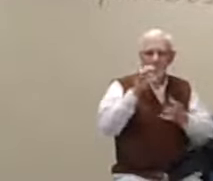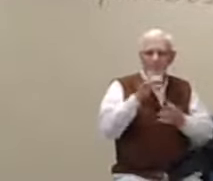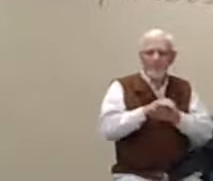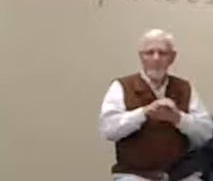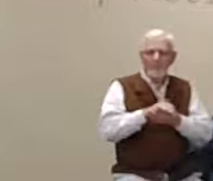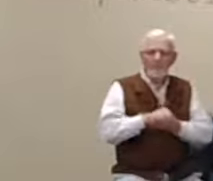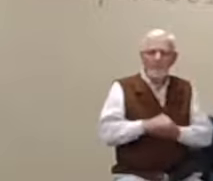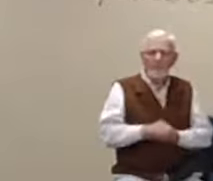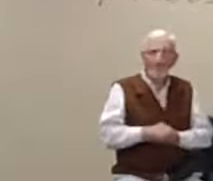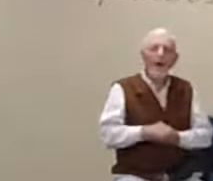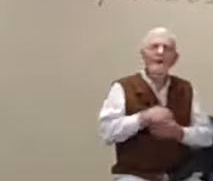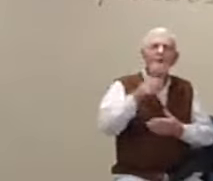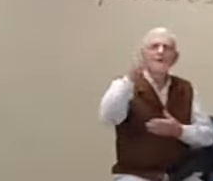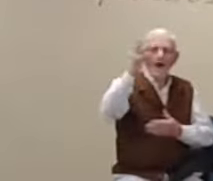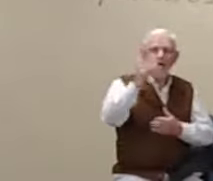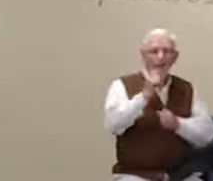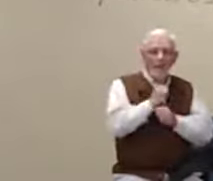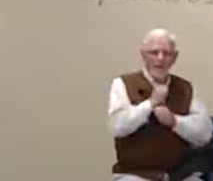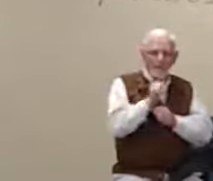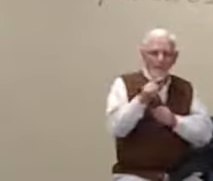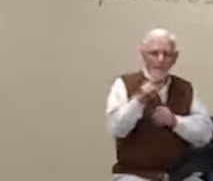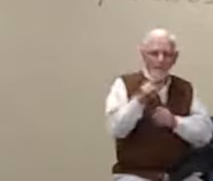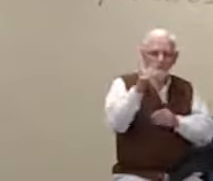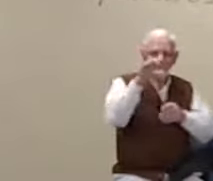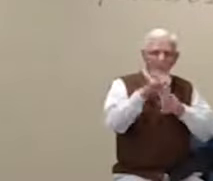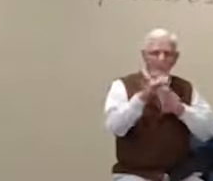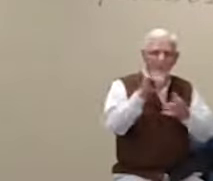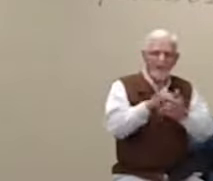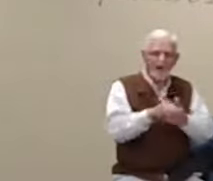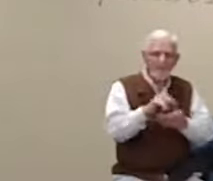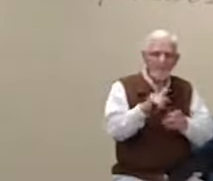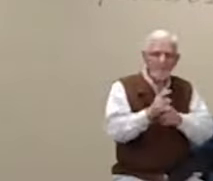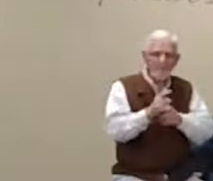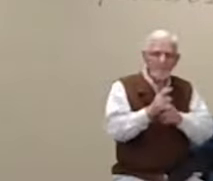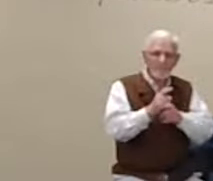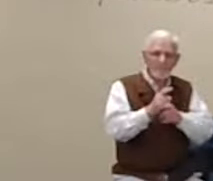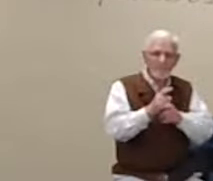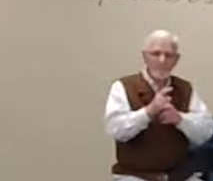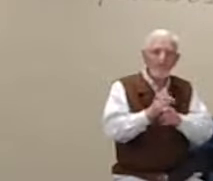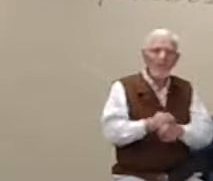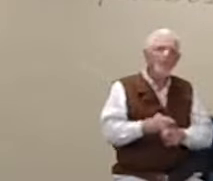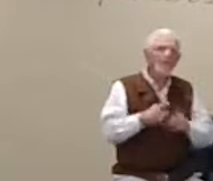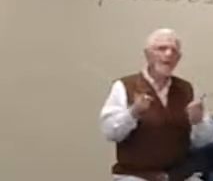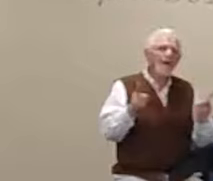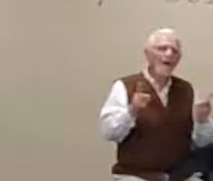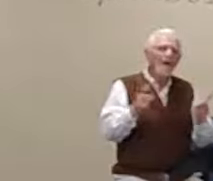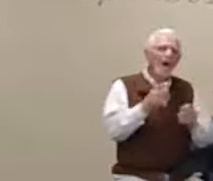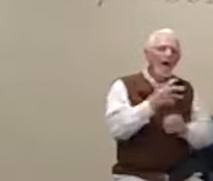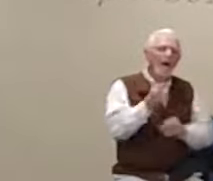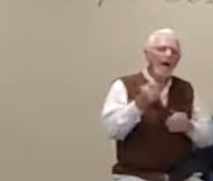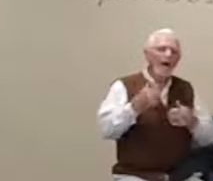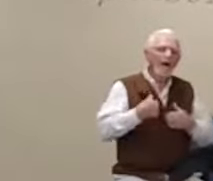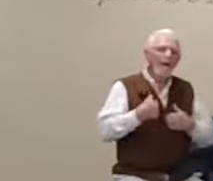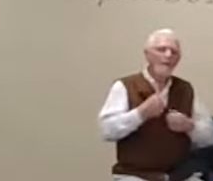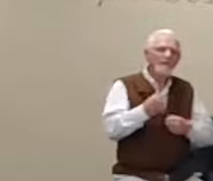You know that God loves you, right? But and he says, and hast loved them